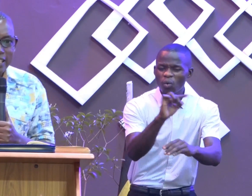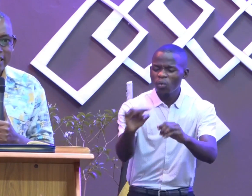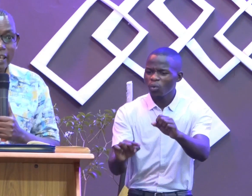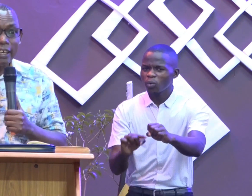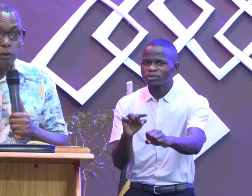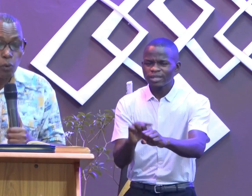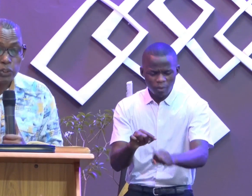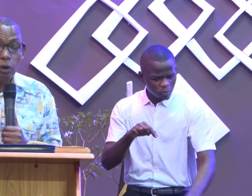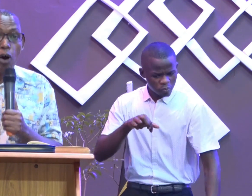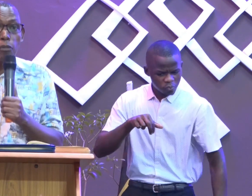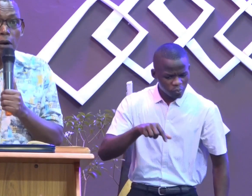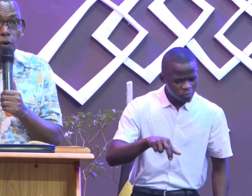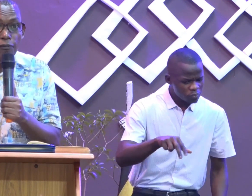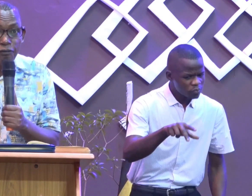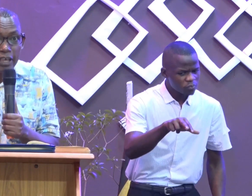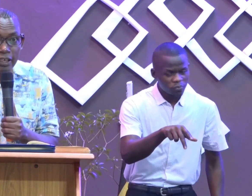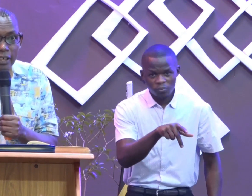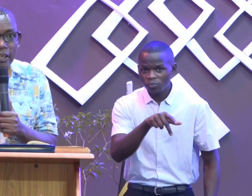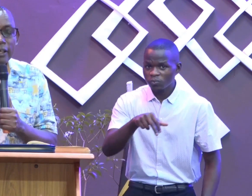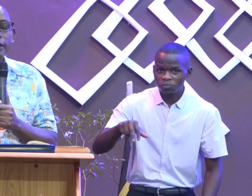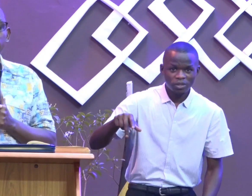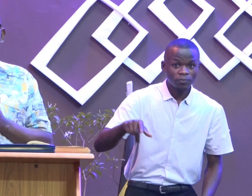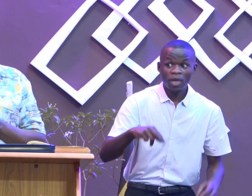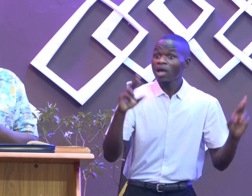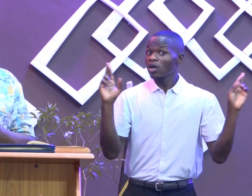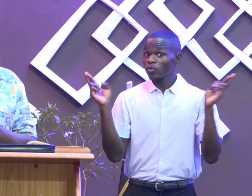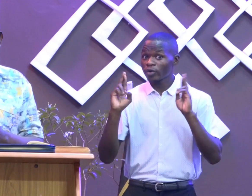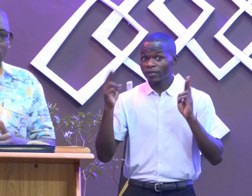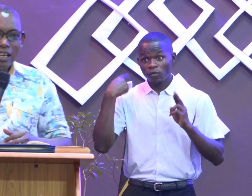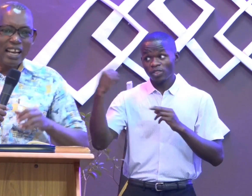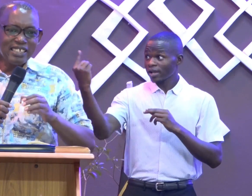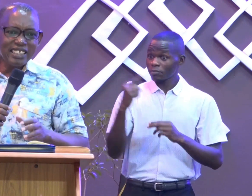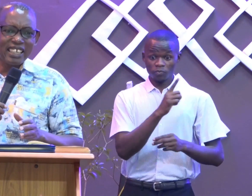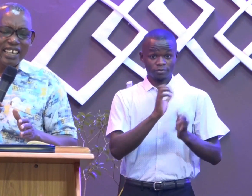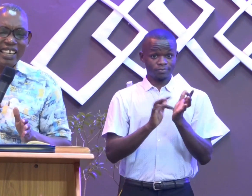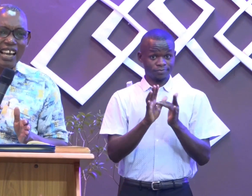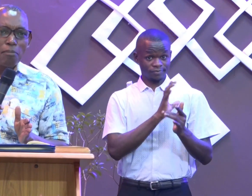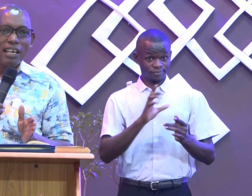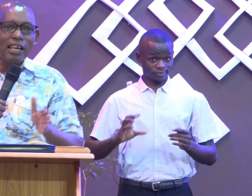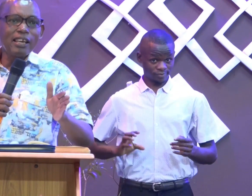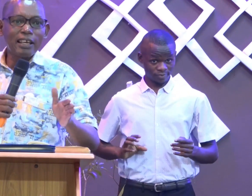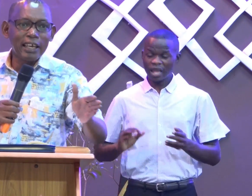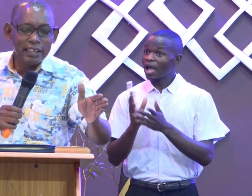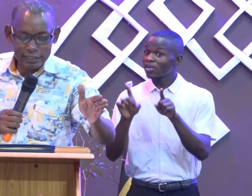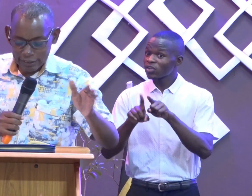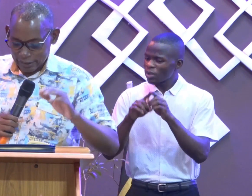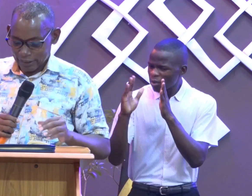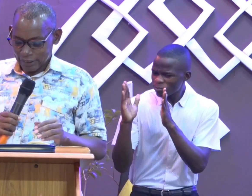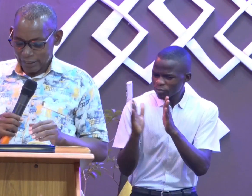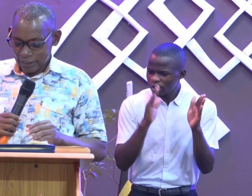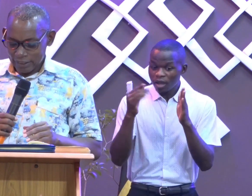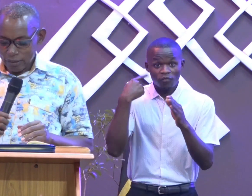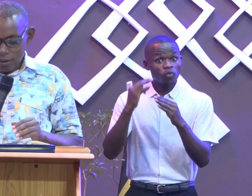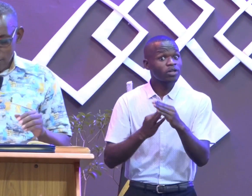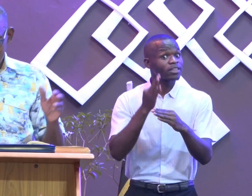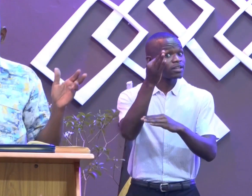atambula yeetegekedde okujja kwa Mukama waffe. Every time they would walk prepared for the coming back of our Lord Jesus Christ. Nga yeetegekedde amagenda ge. They were prepared